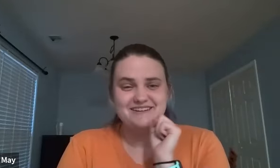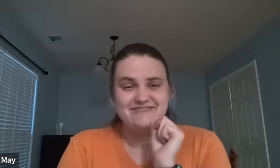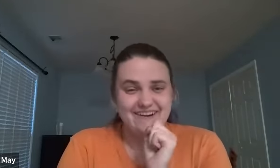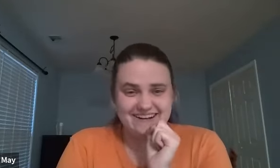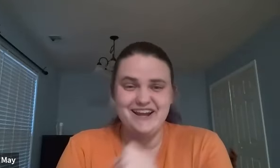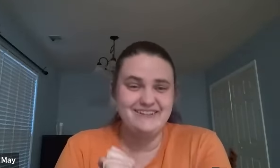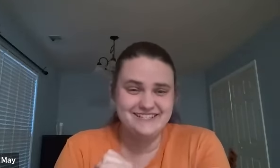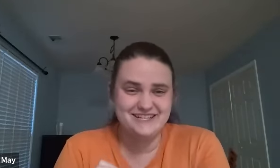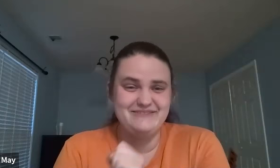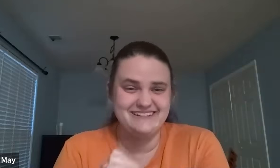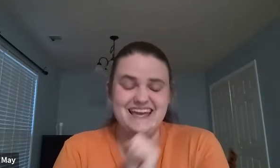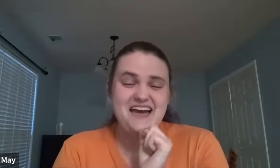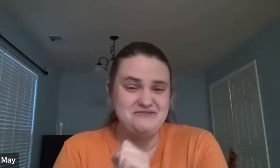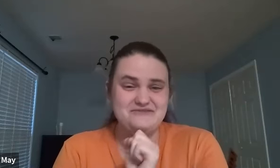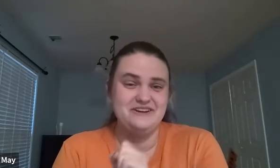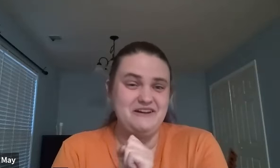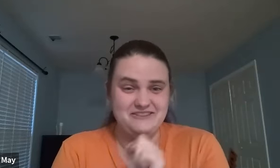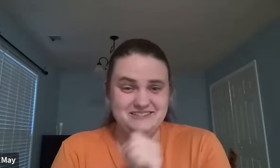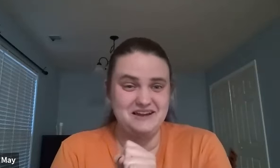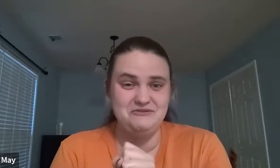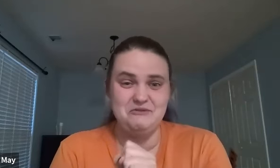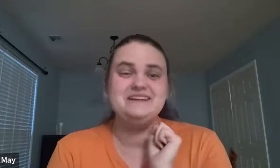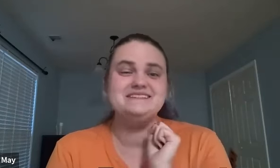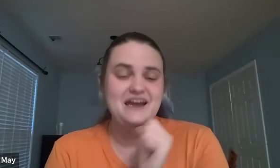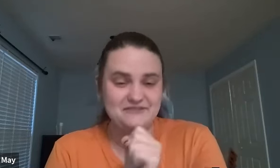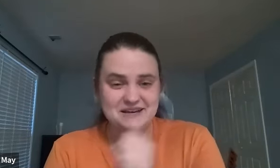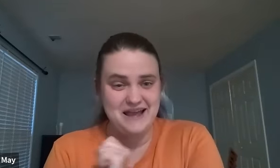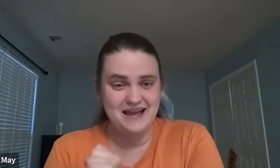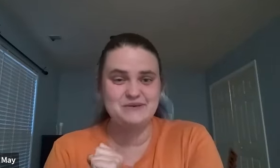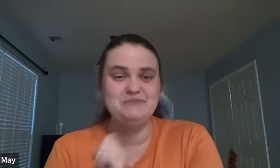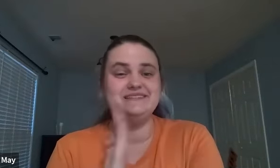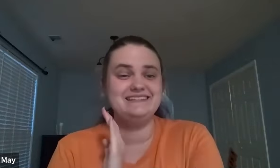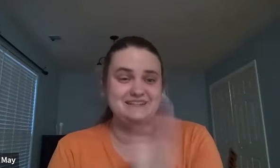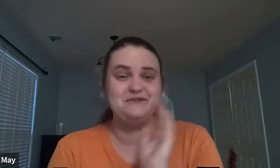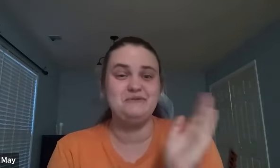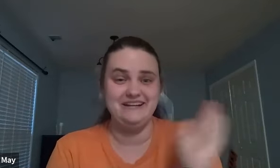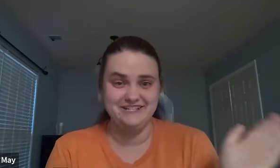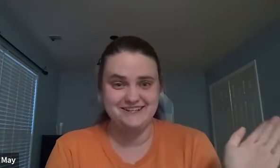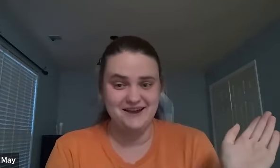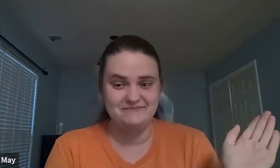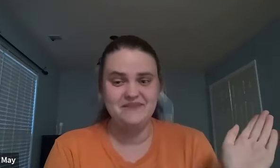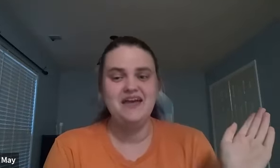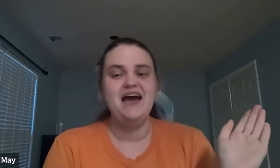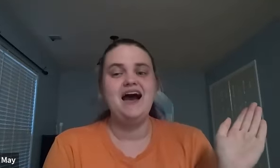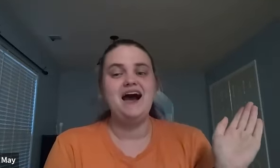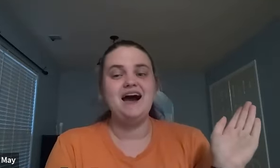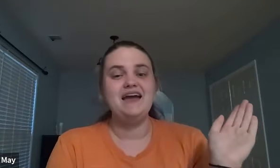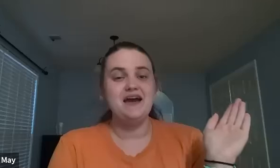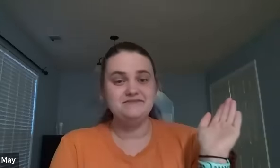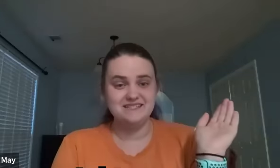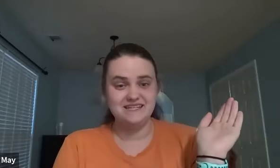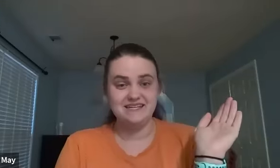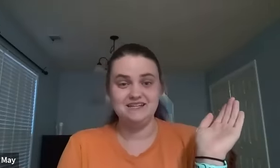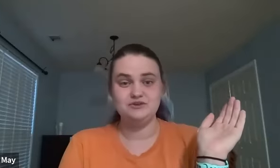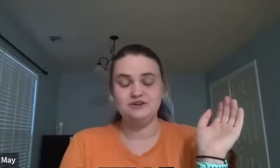a very challenging one to ever figure out the sign for because every time I ask people, it's a different one each time. I have seen trick or